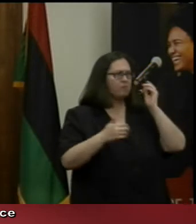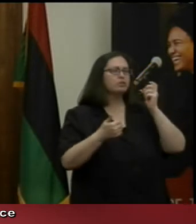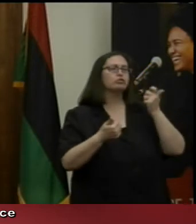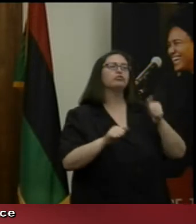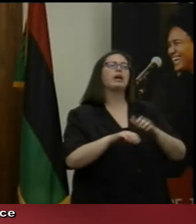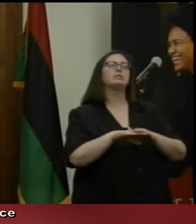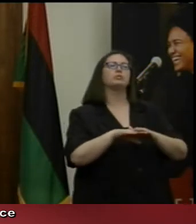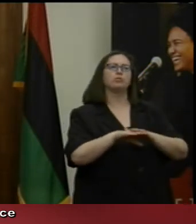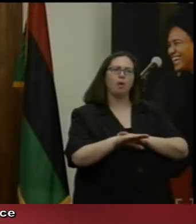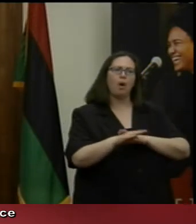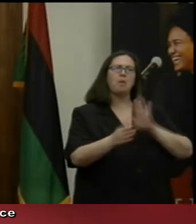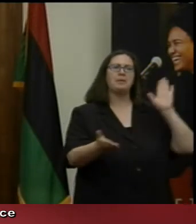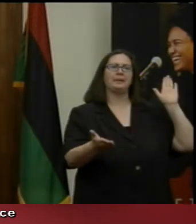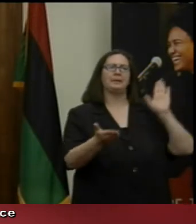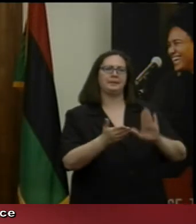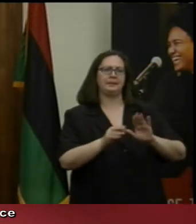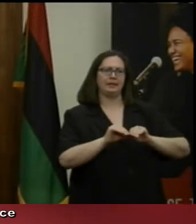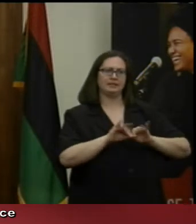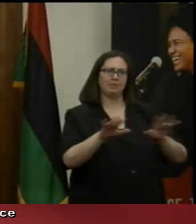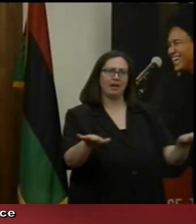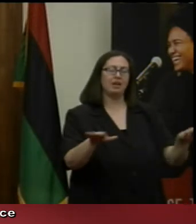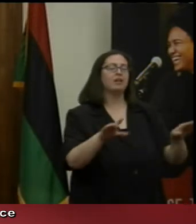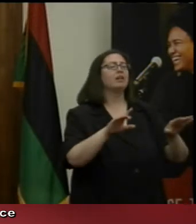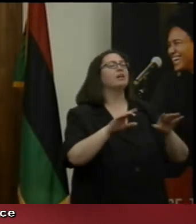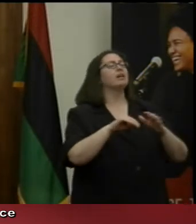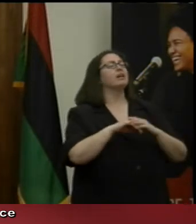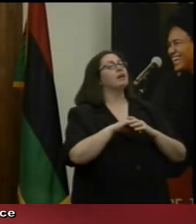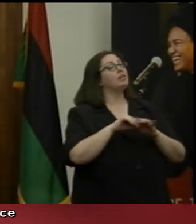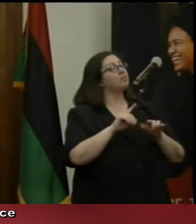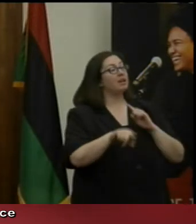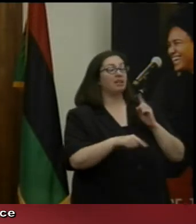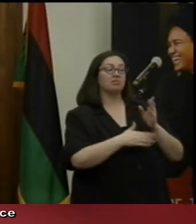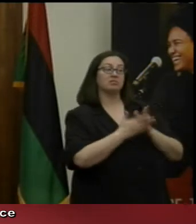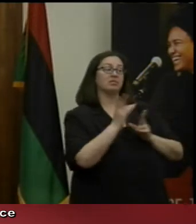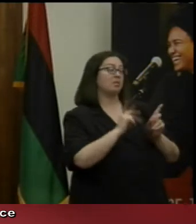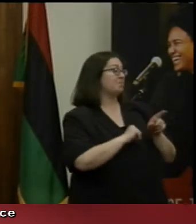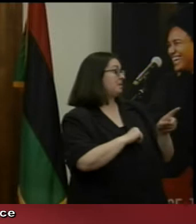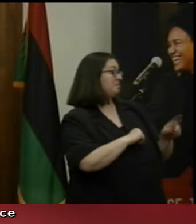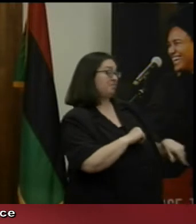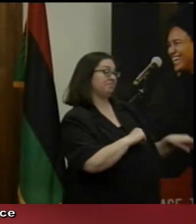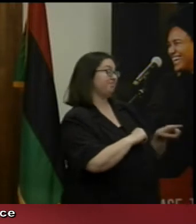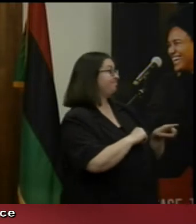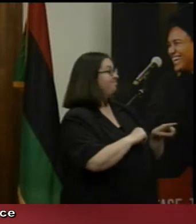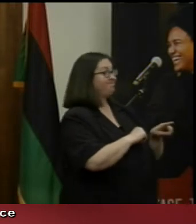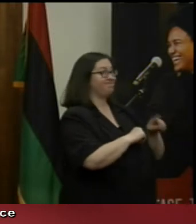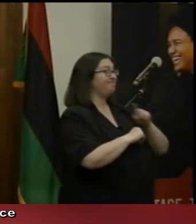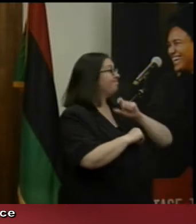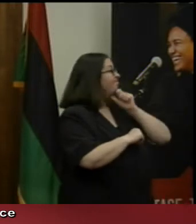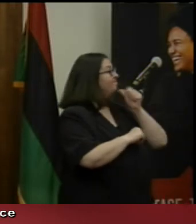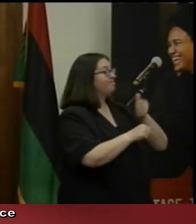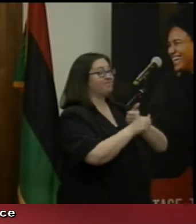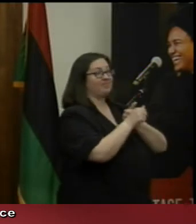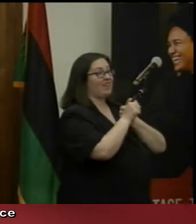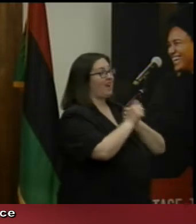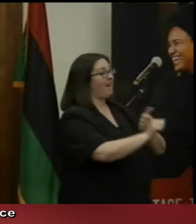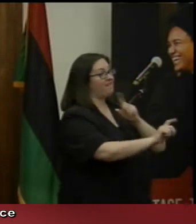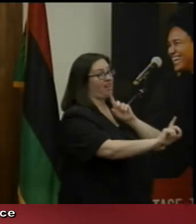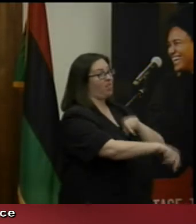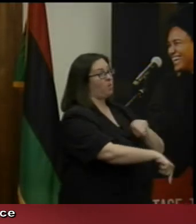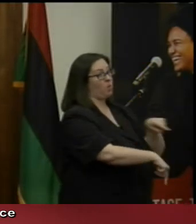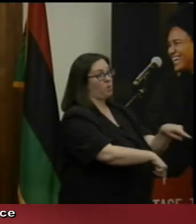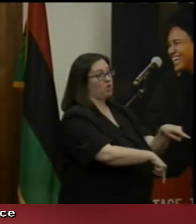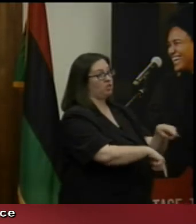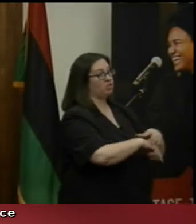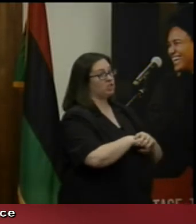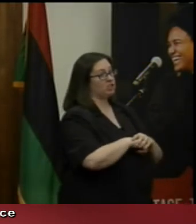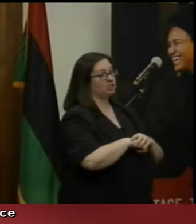Unfortunately, we still have some individuals in our communities that are not abiding by the order that was previously issued, and we take